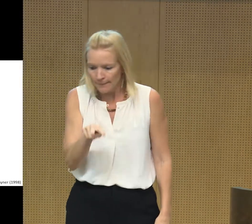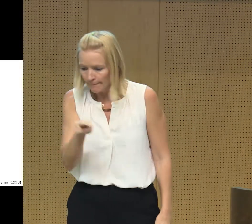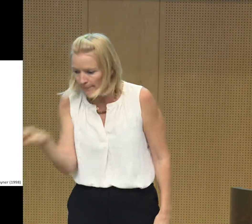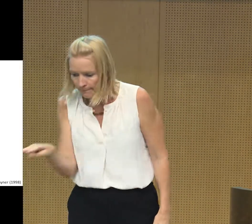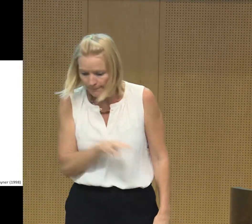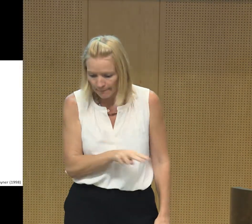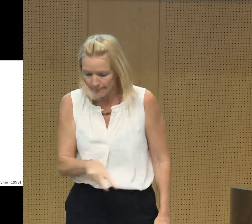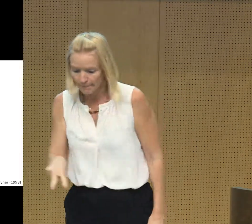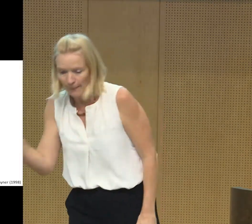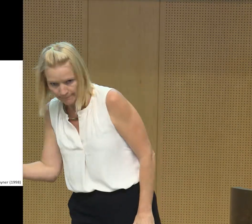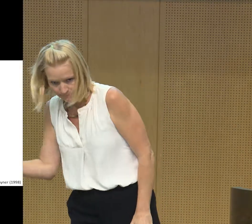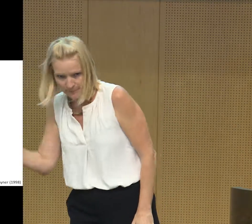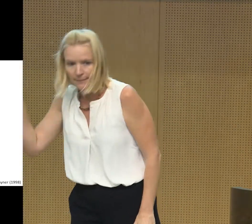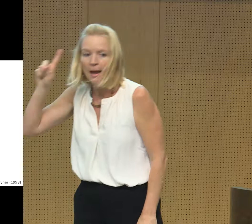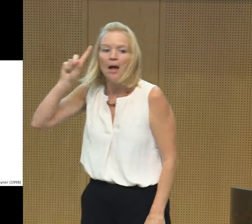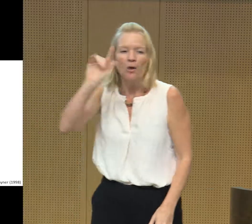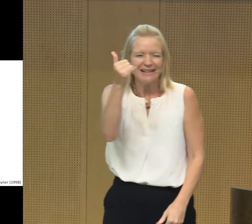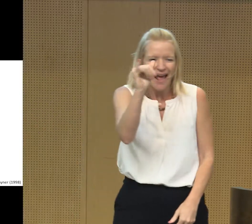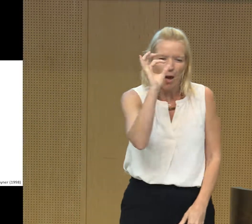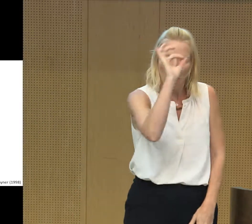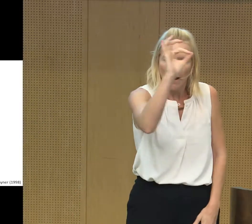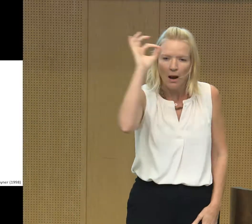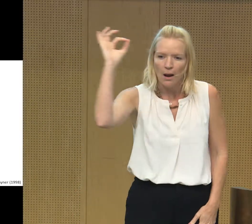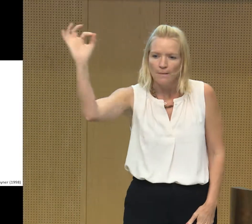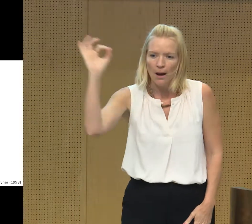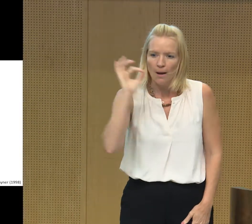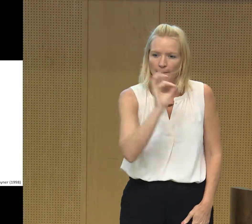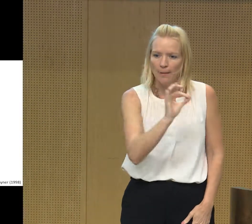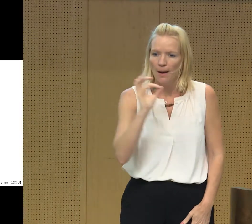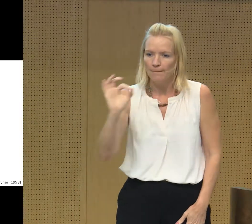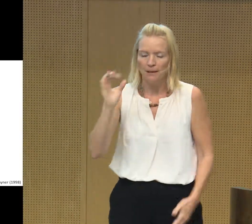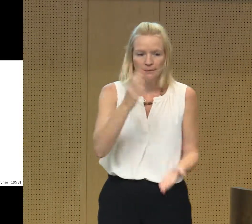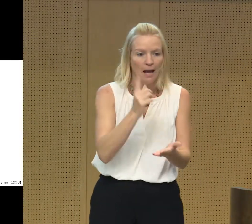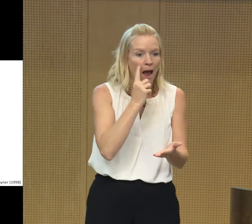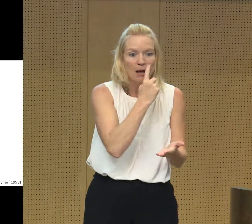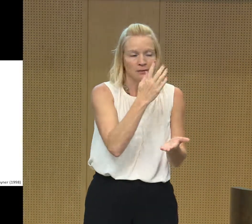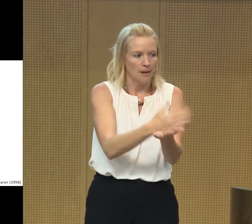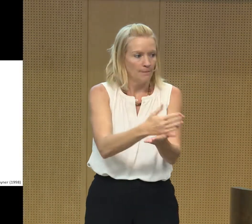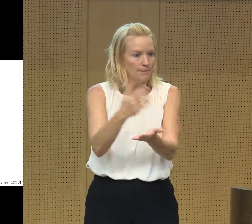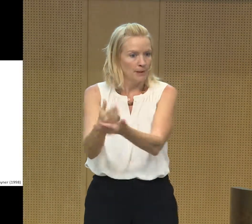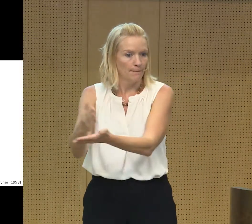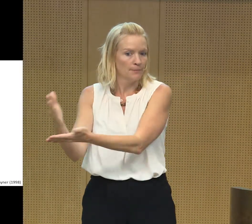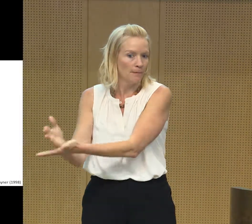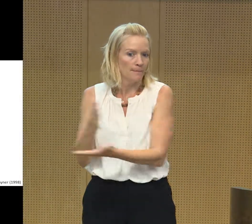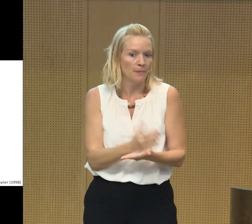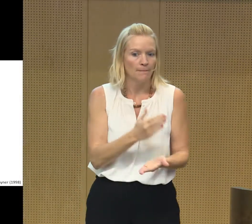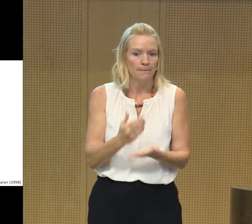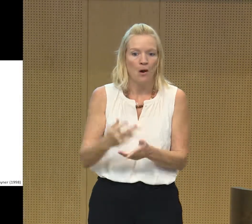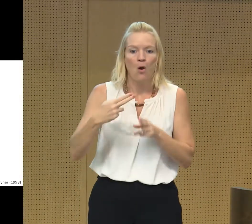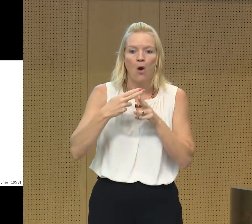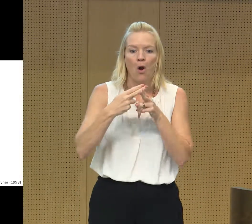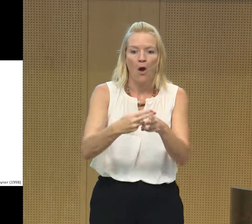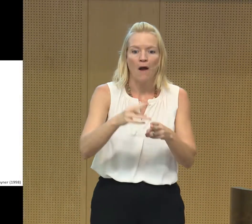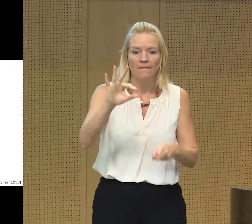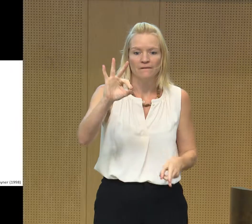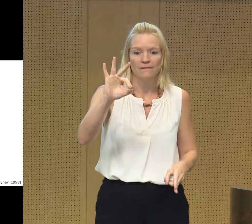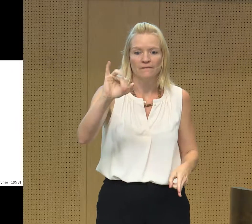your eyes do is hop from word and maybe skip a word. And the yellow circles you see